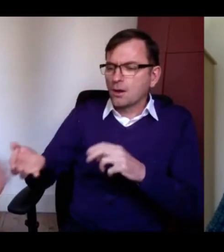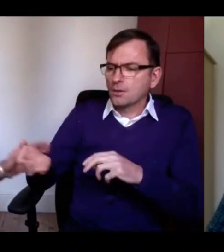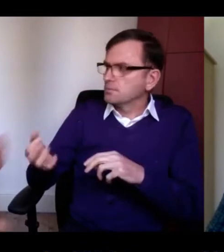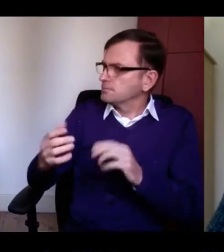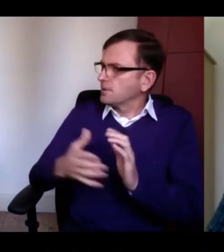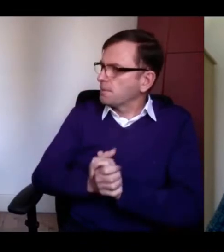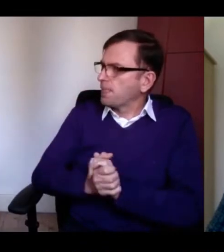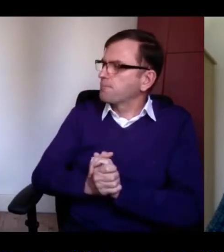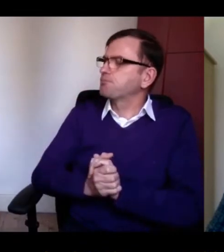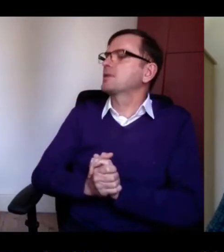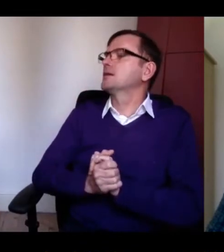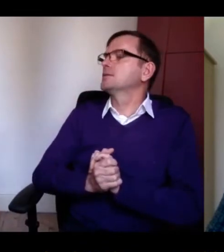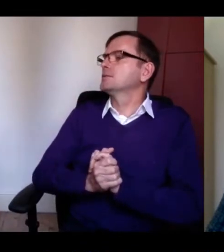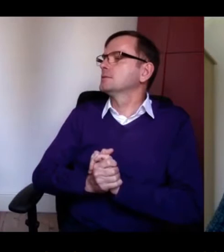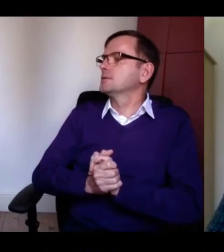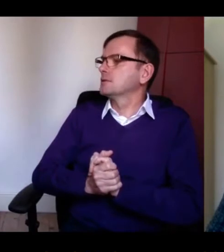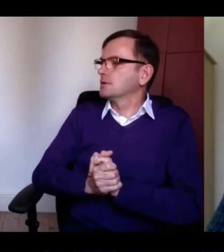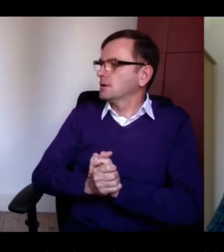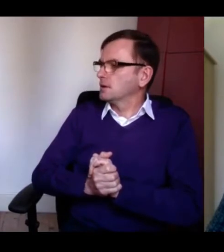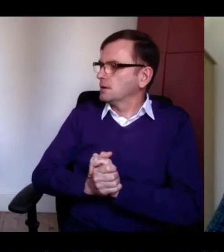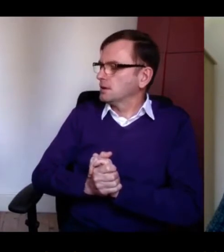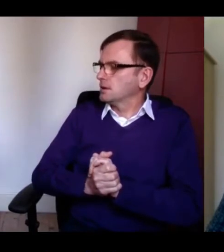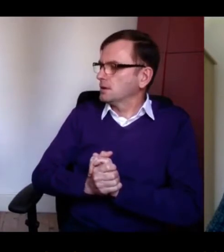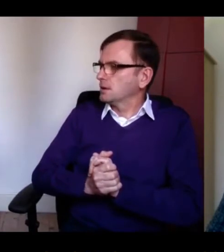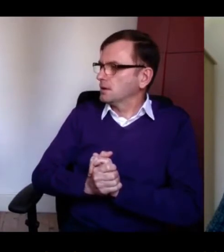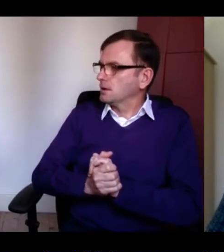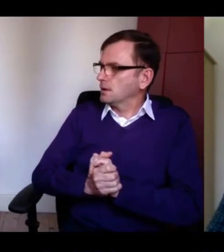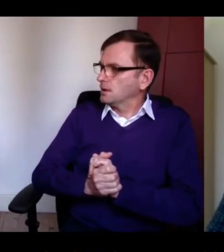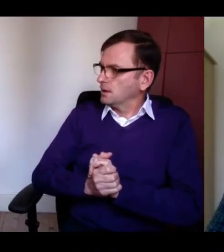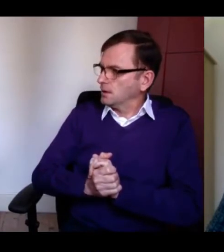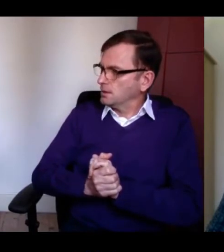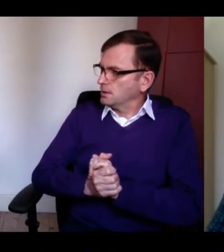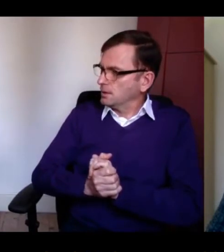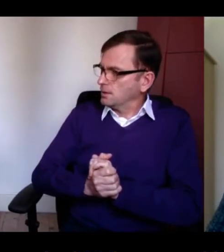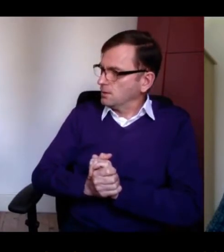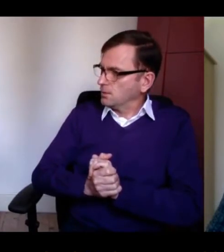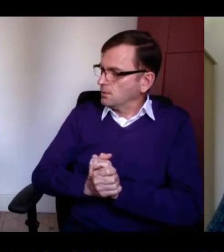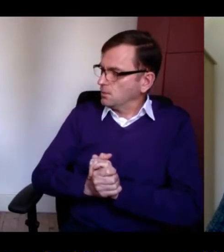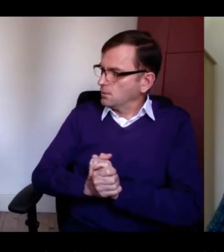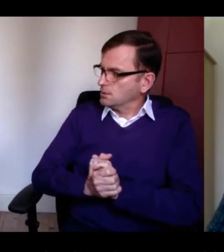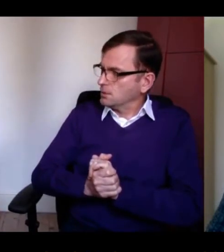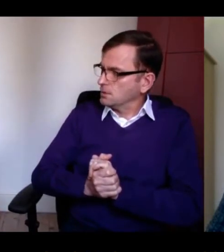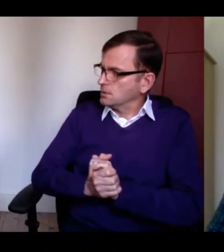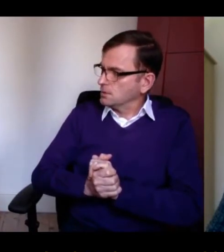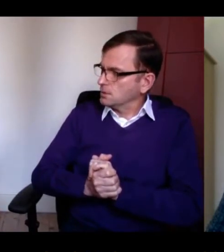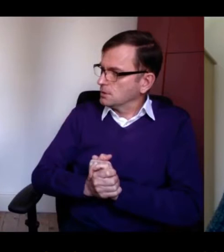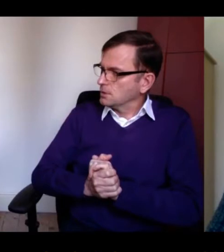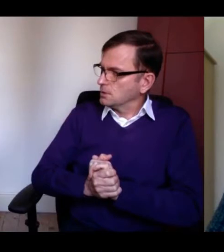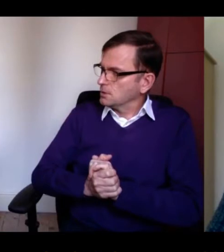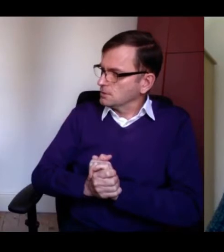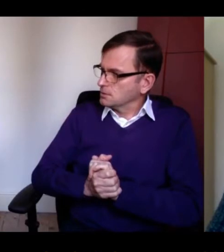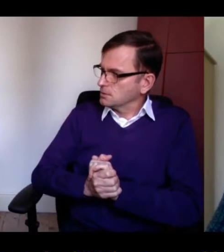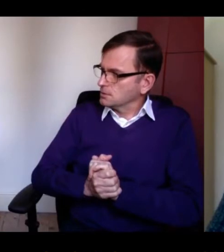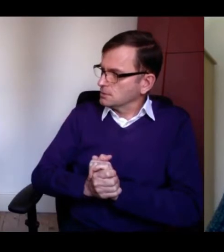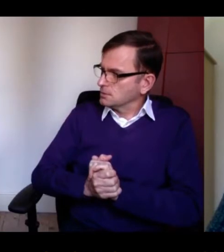Can we go back? Just when you said that when you work with, or when